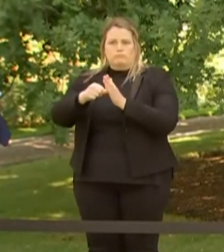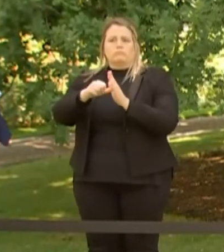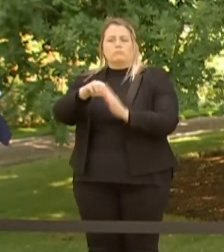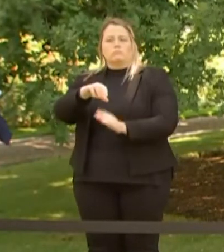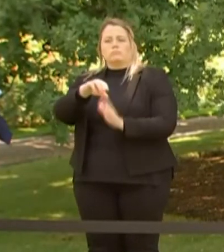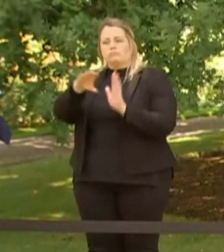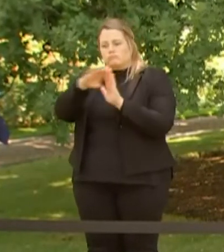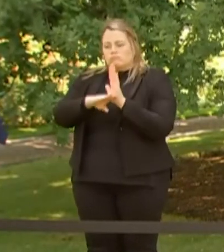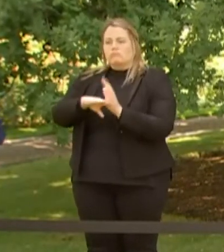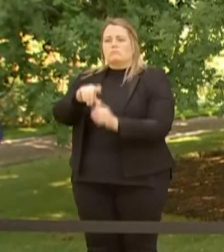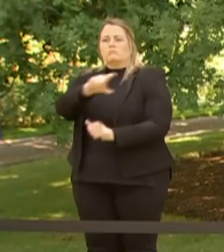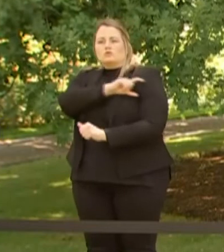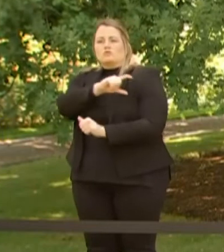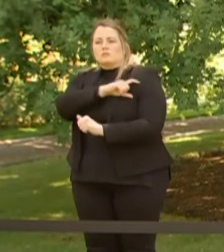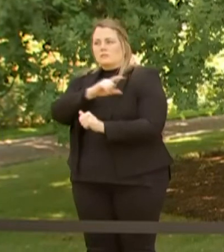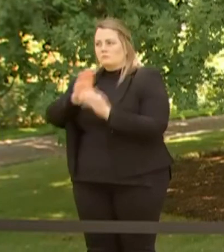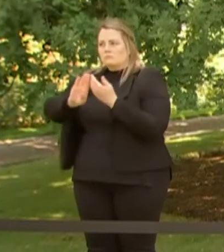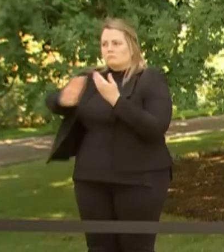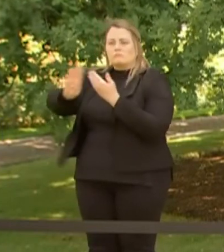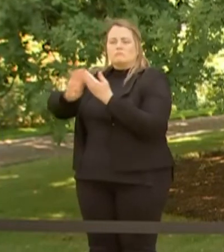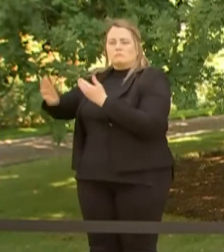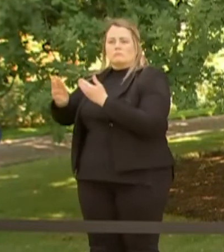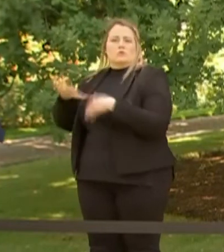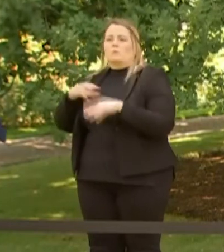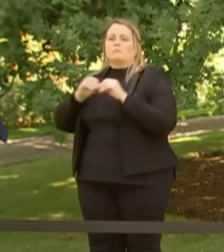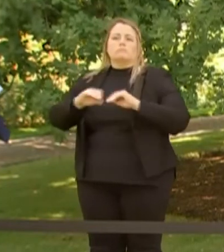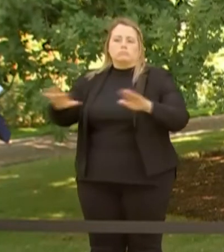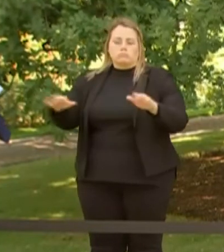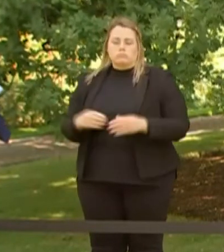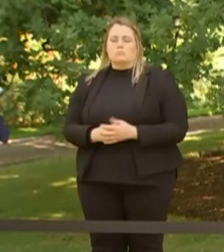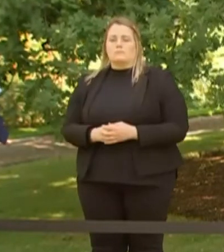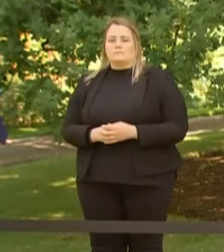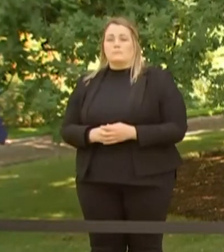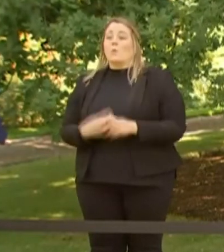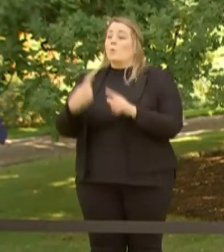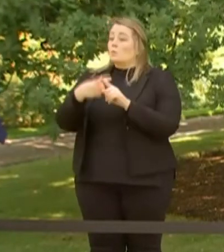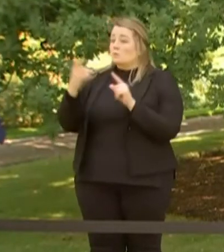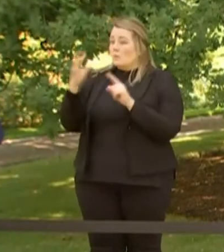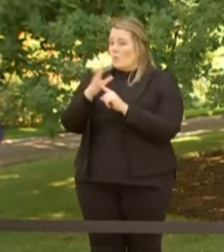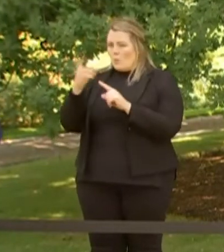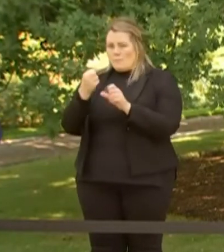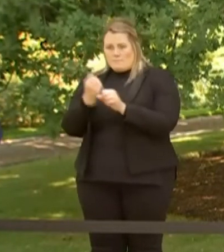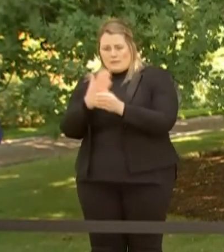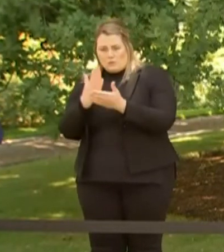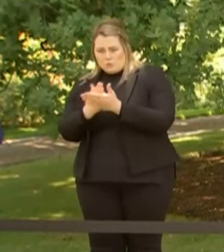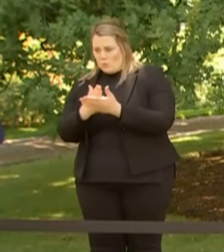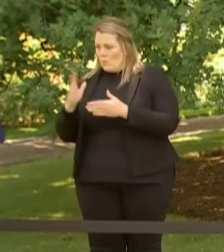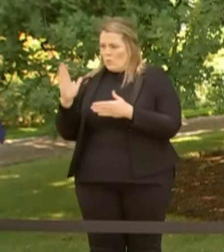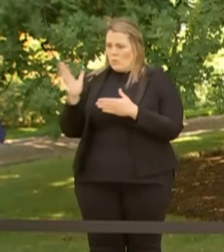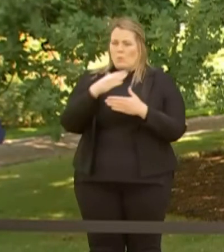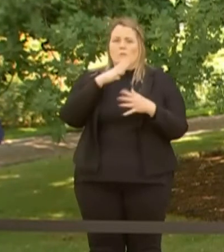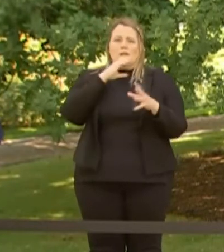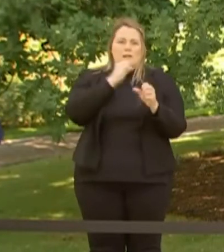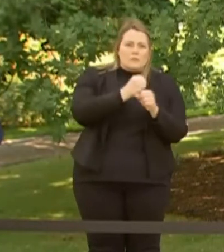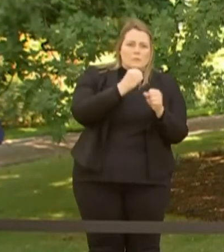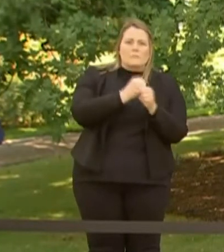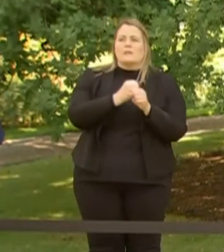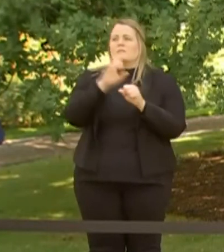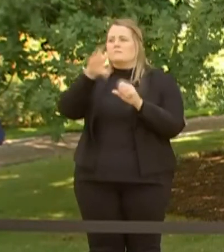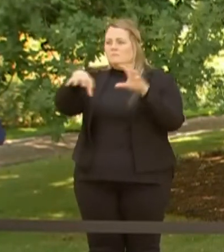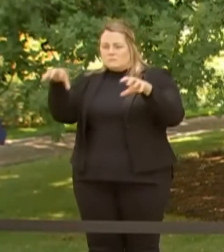program. Part of that will also be ensuring that agencies are connected in the way they need to be, and that